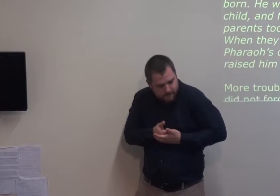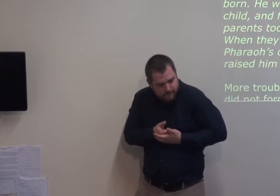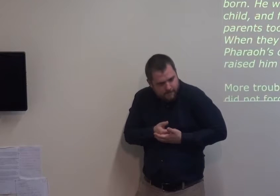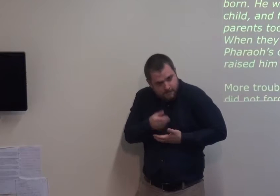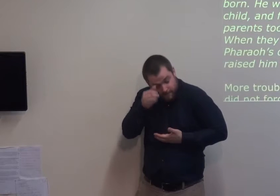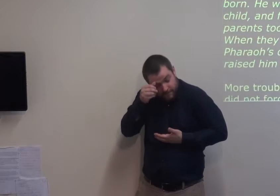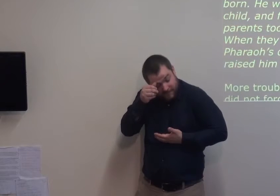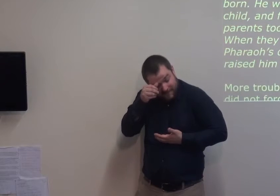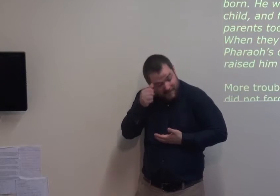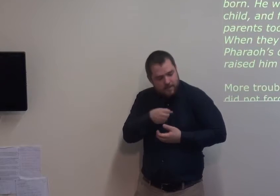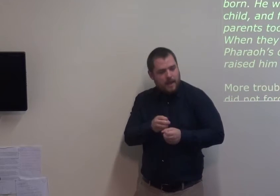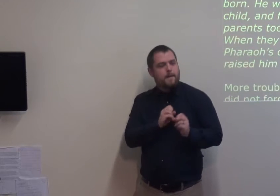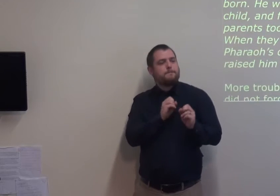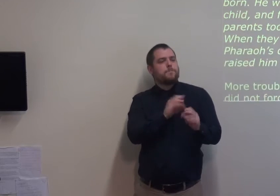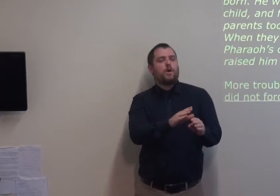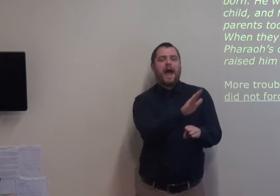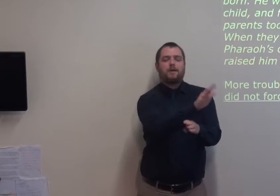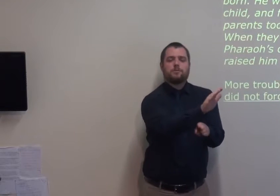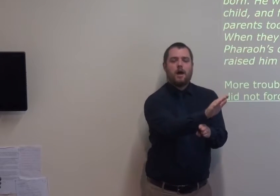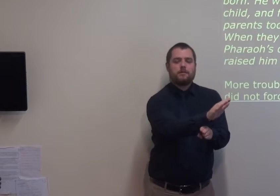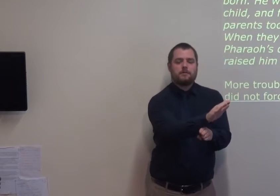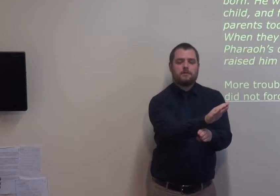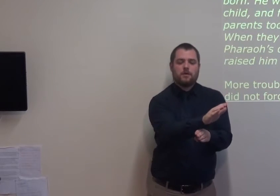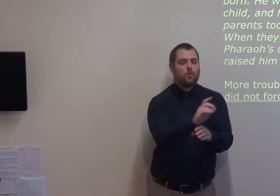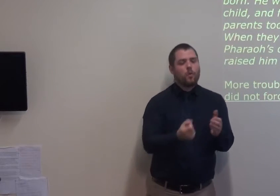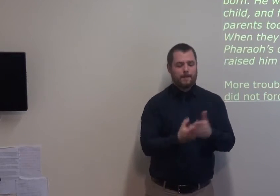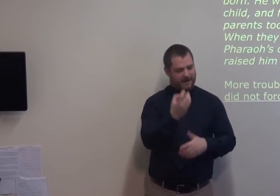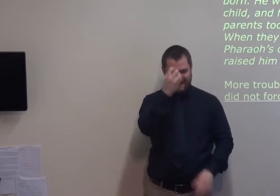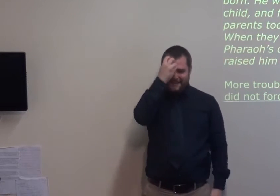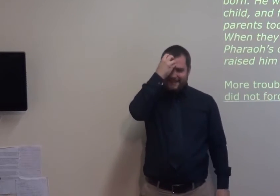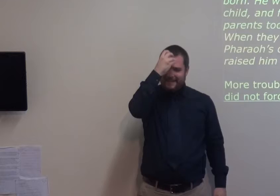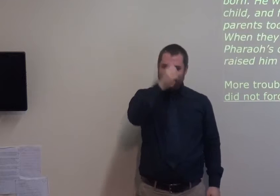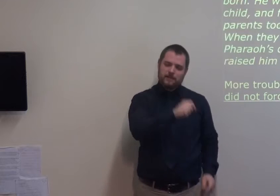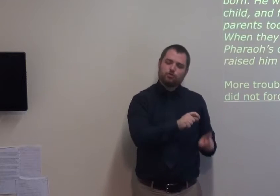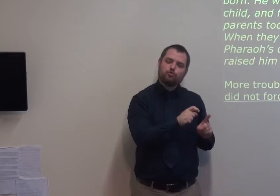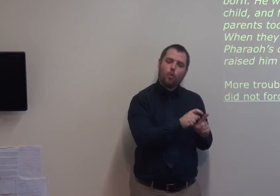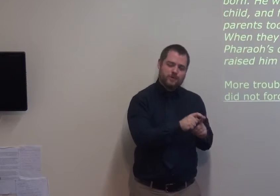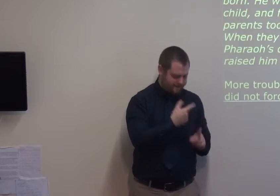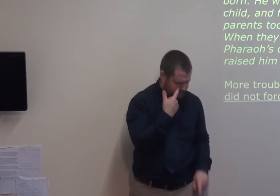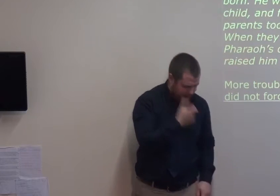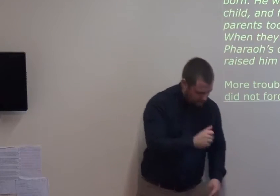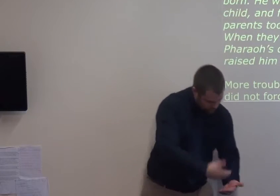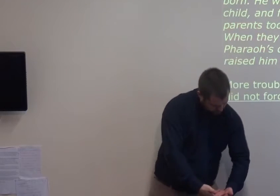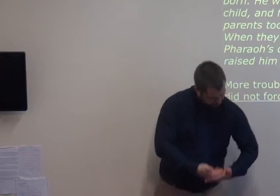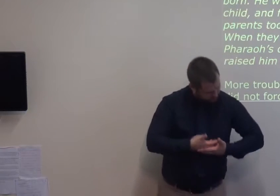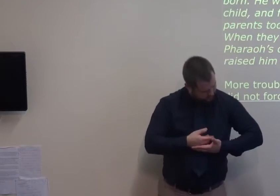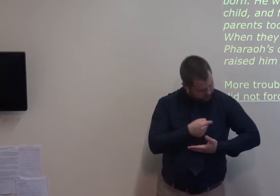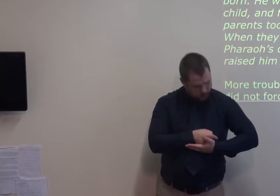When they put him outside, Pharaoh's daughter took him. She raised him as her own son.